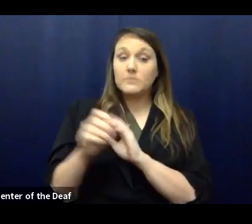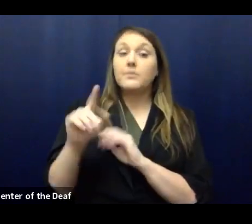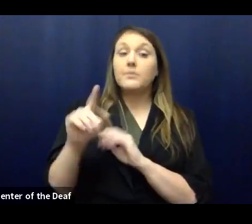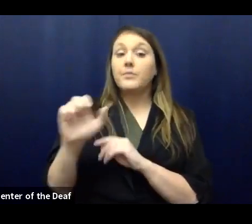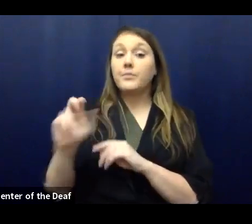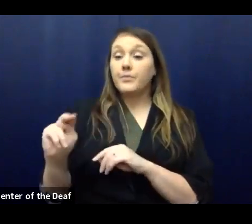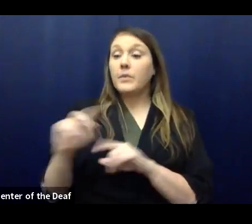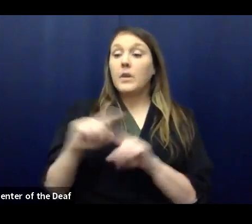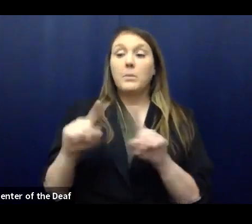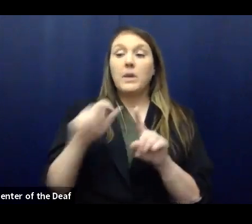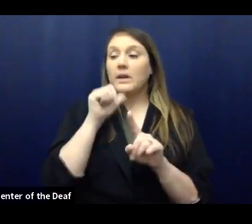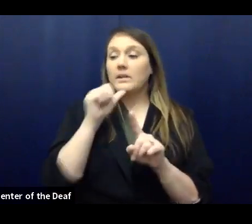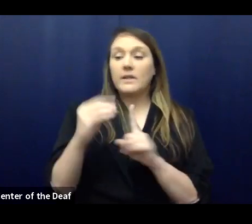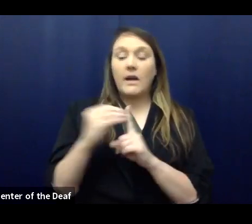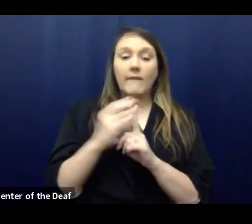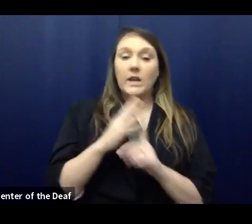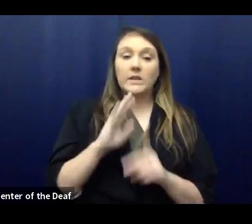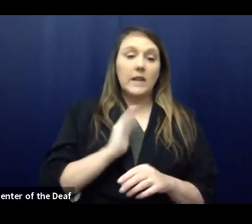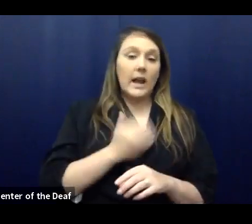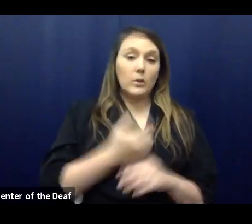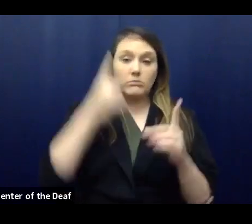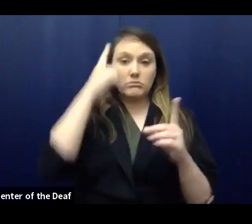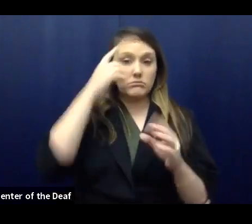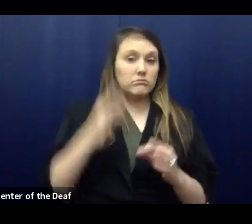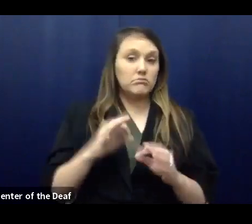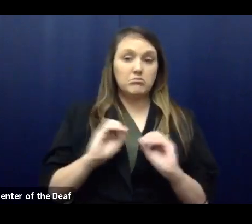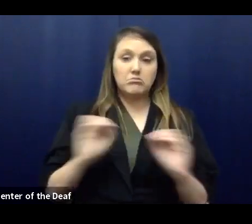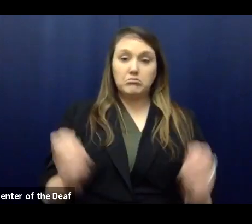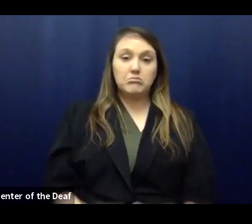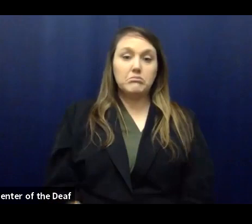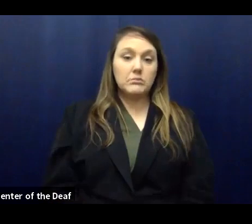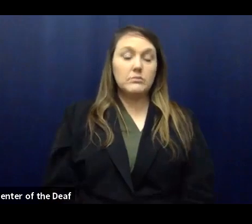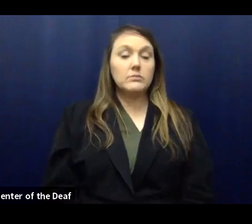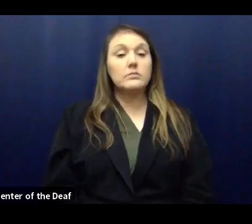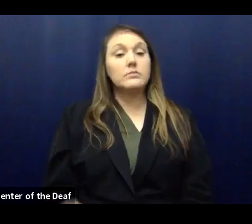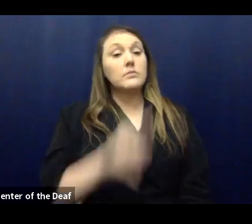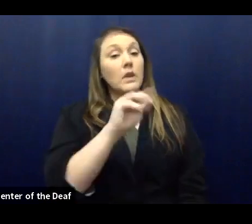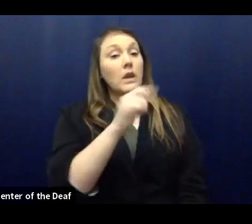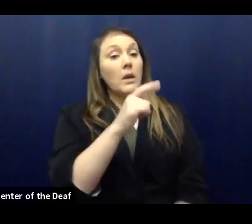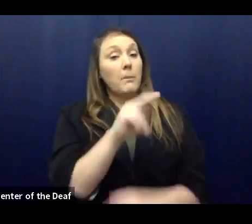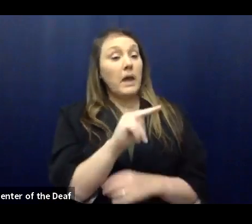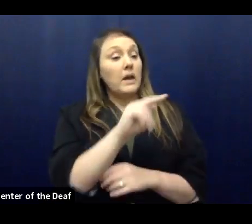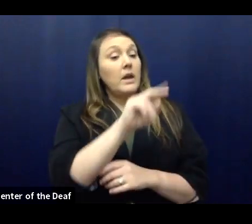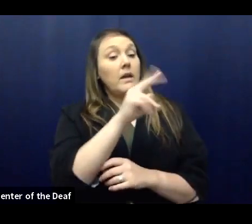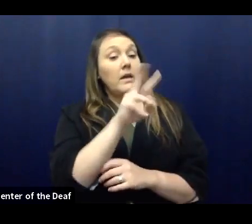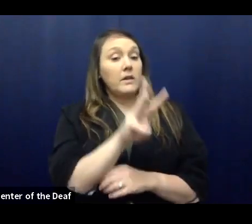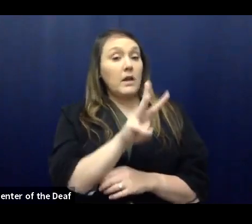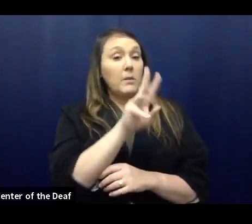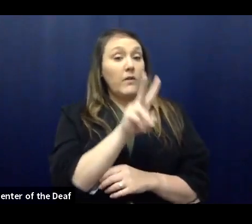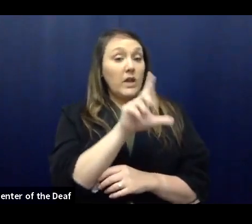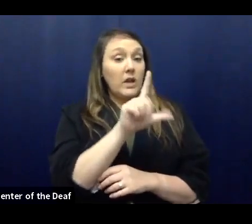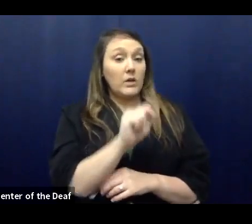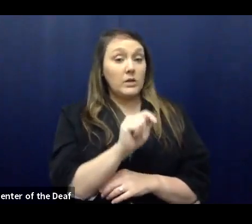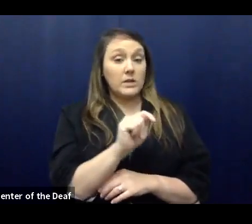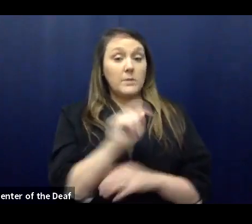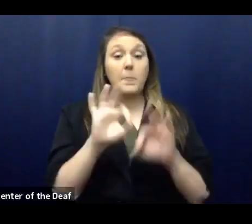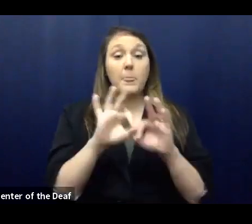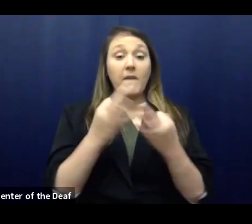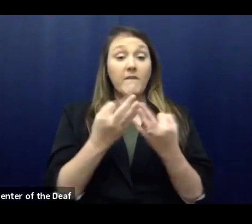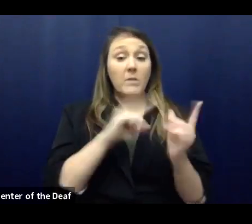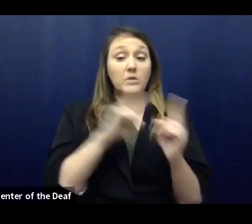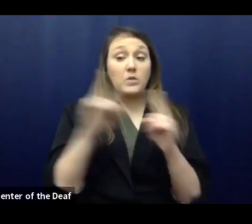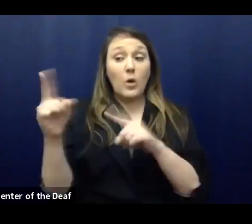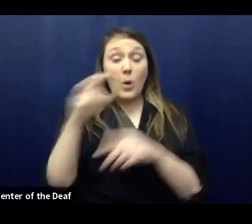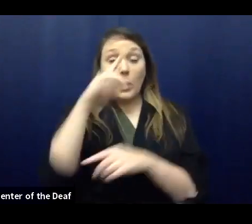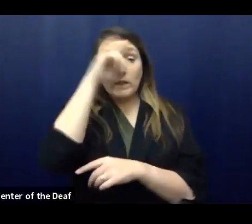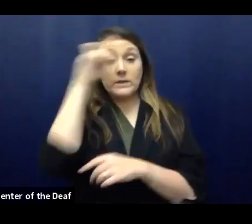big influence on our decision making here locally. Okay, and from Megan from WVLT. For families who are taking summer vacations in